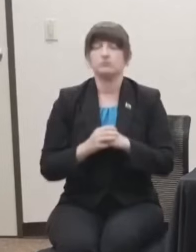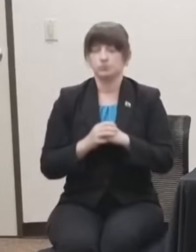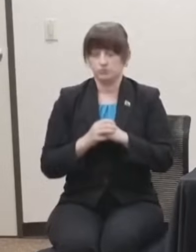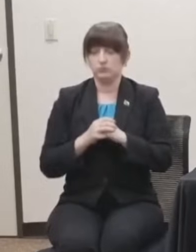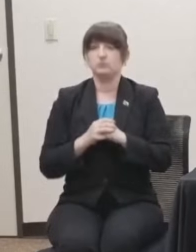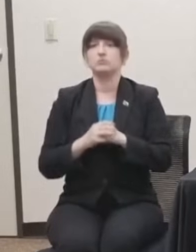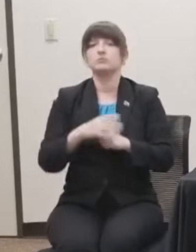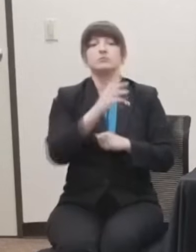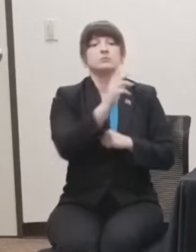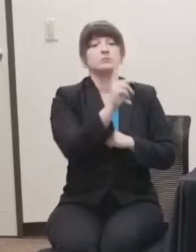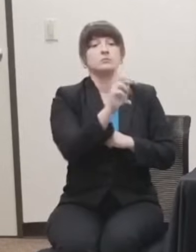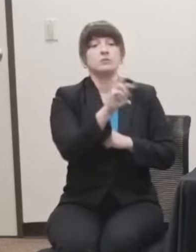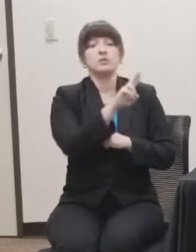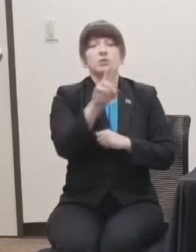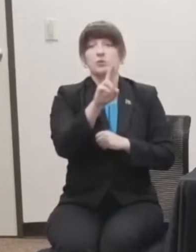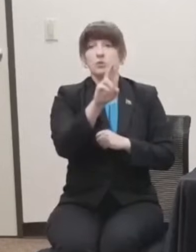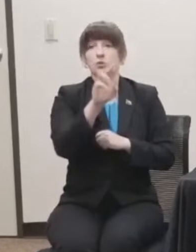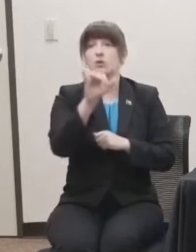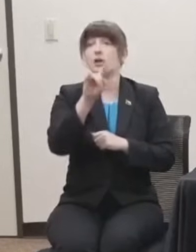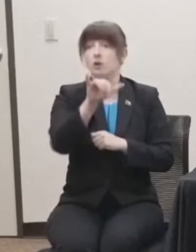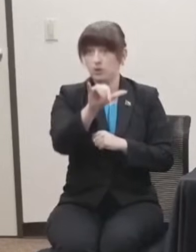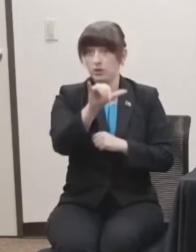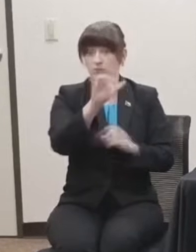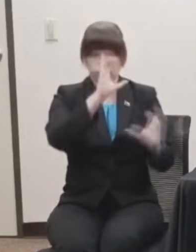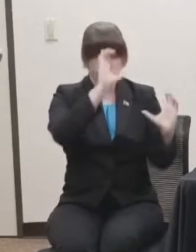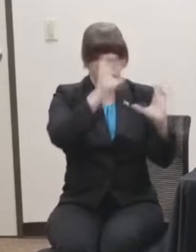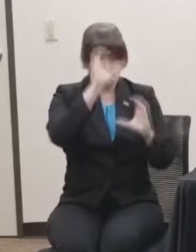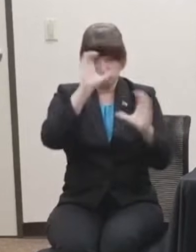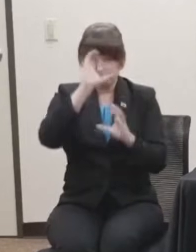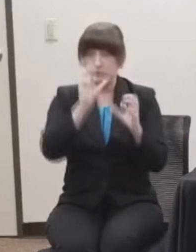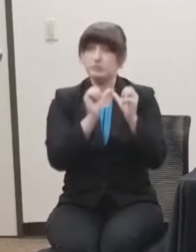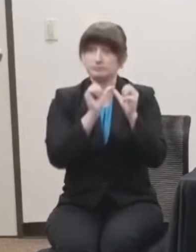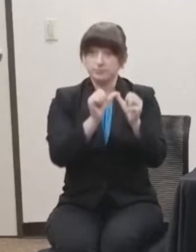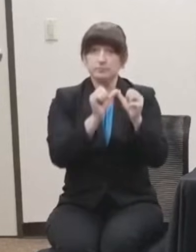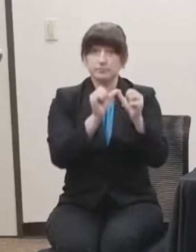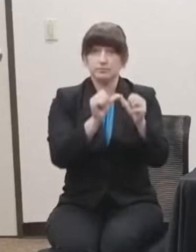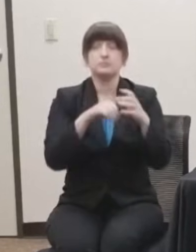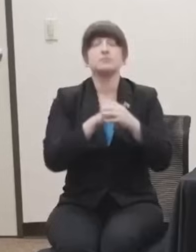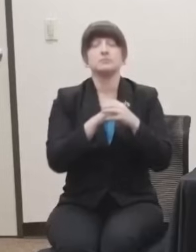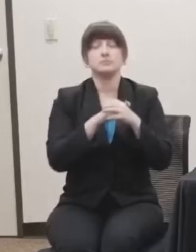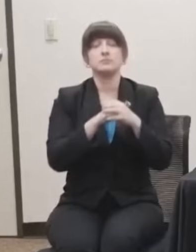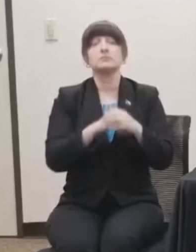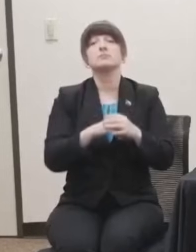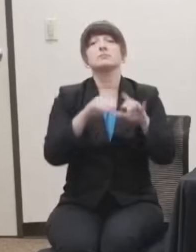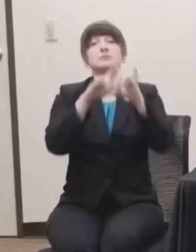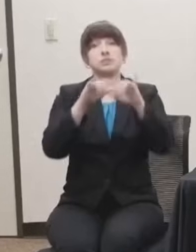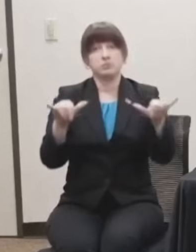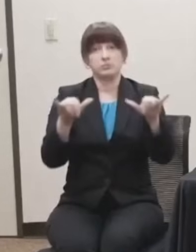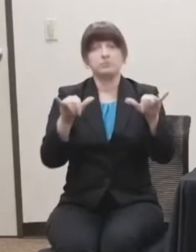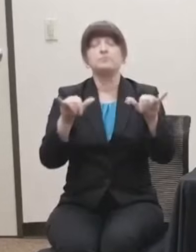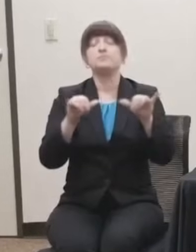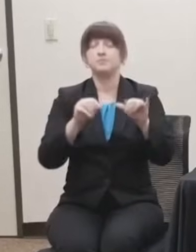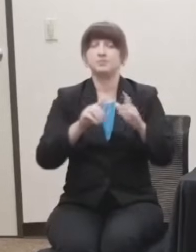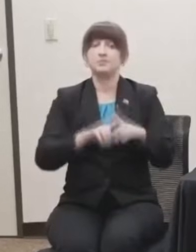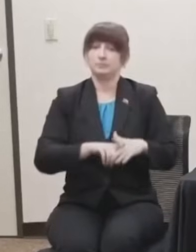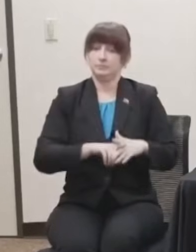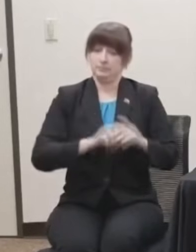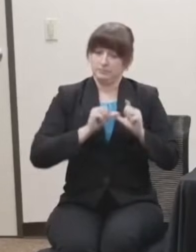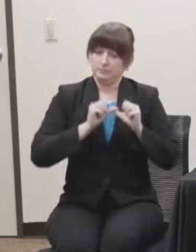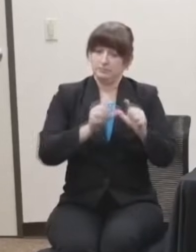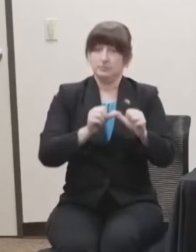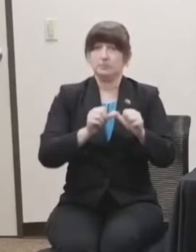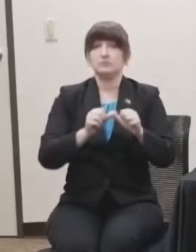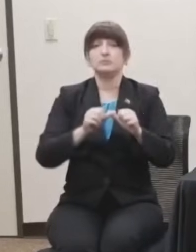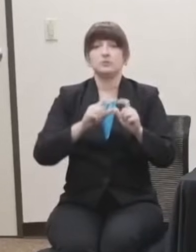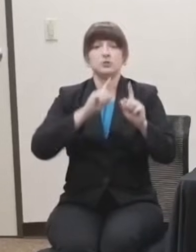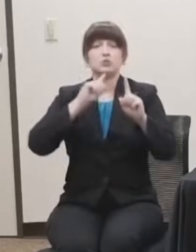we are now also beginning the process of responding to the disaster that took place.